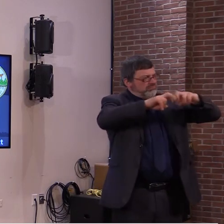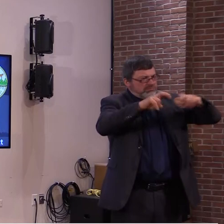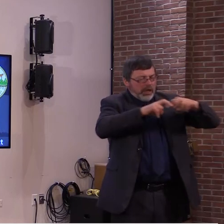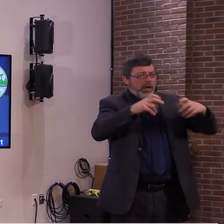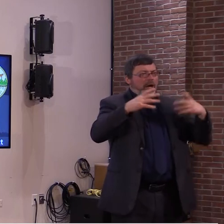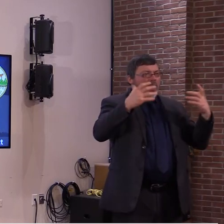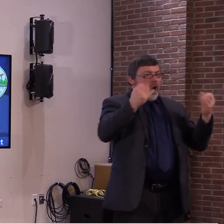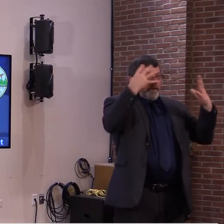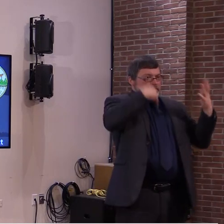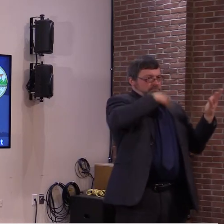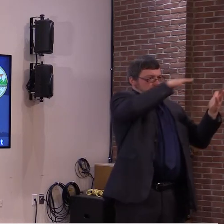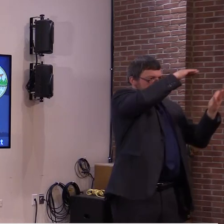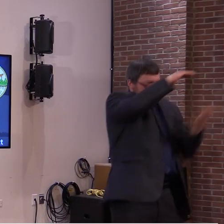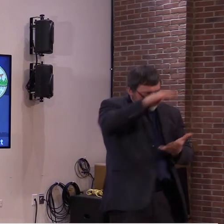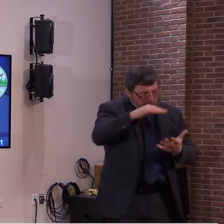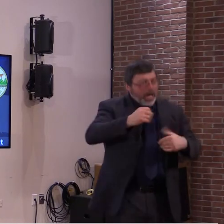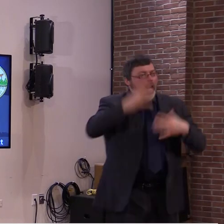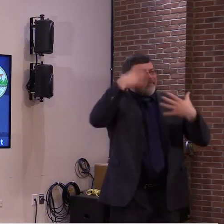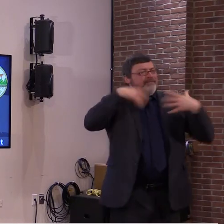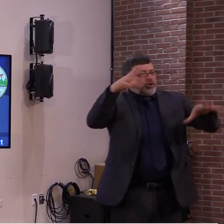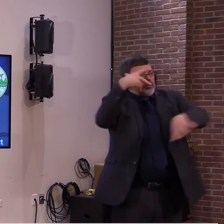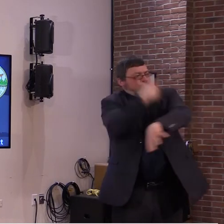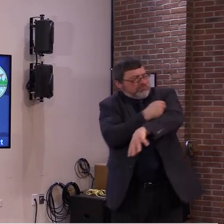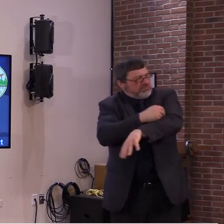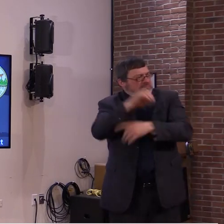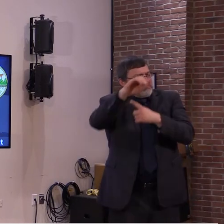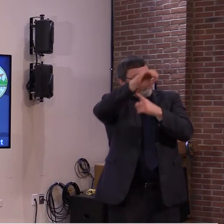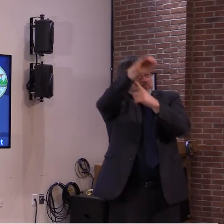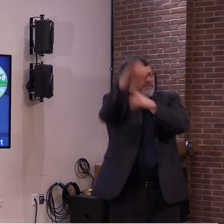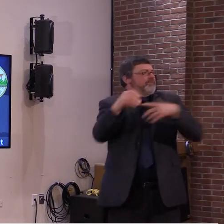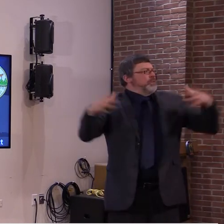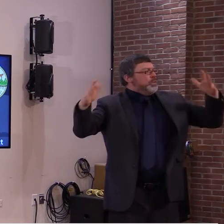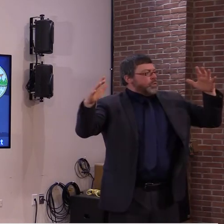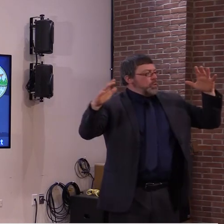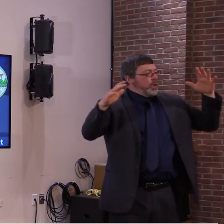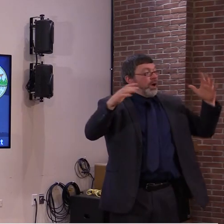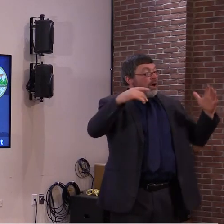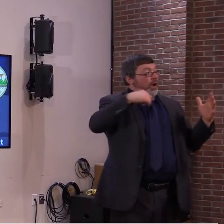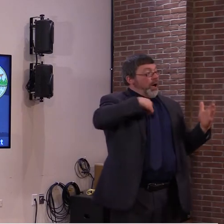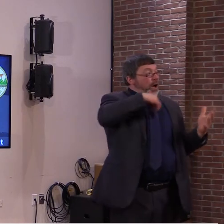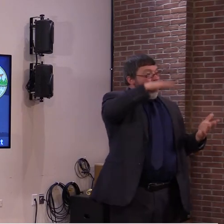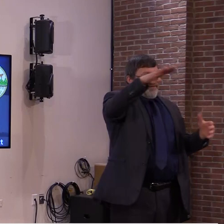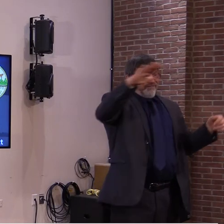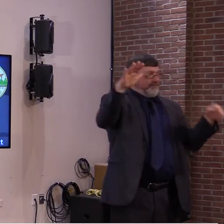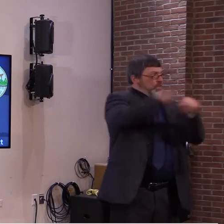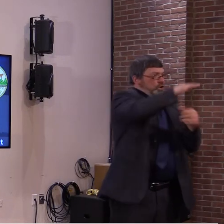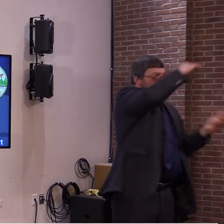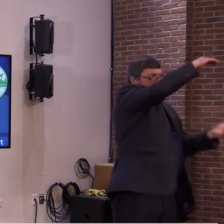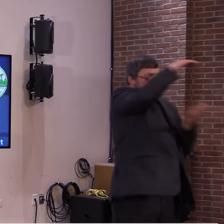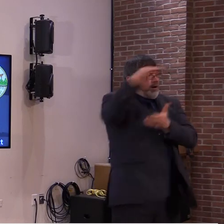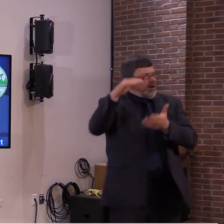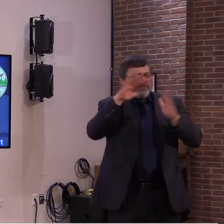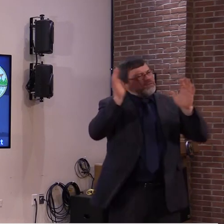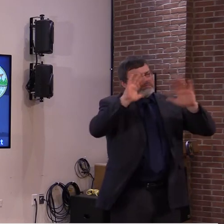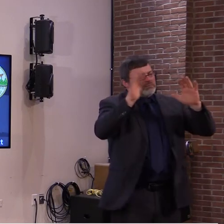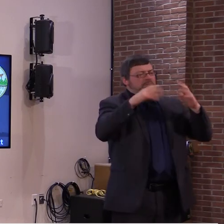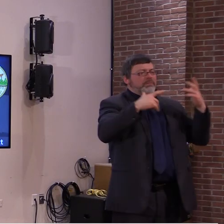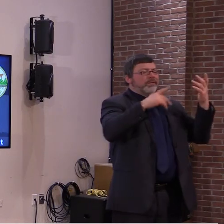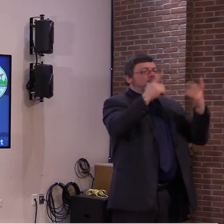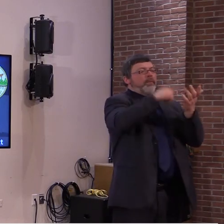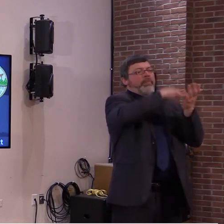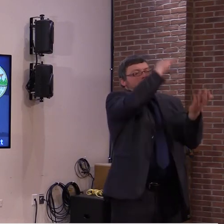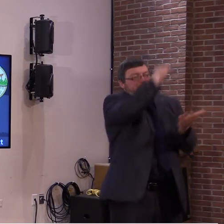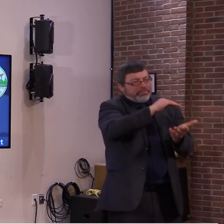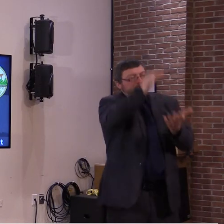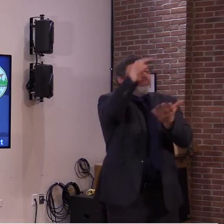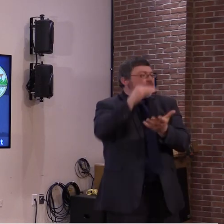doses come in at unpredictable times, and clinics are scheduled, sometimes canceled, because doses didn't arrive when they need